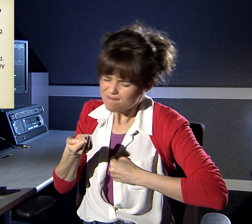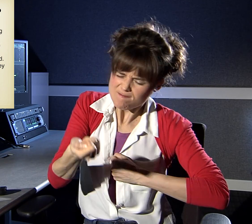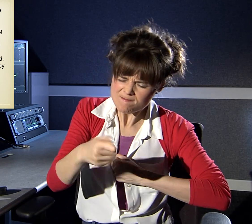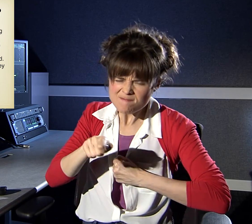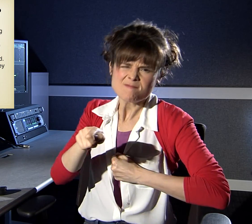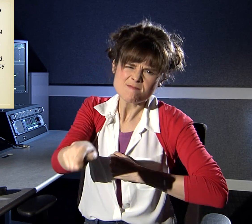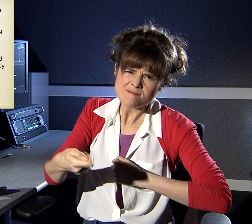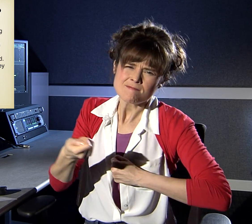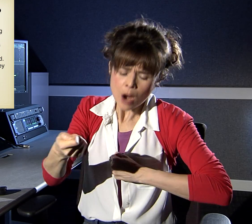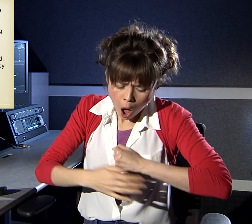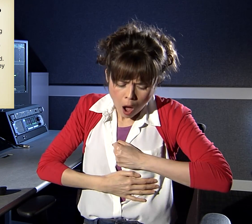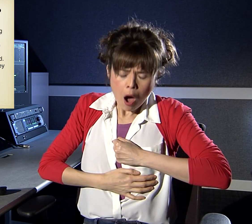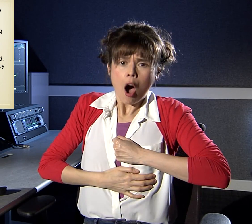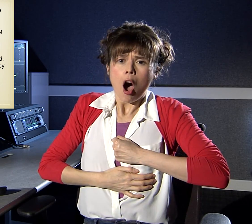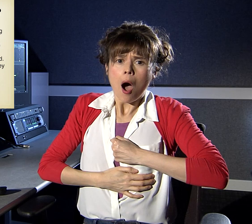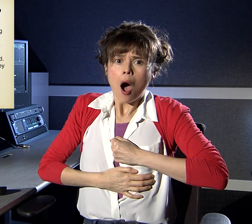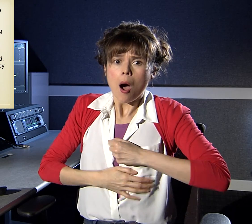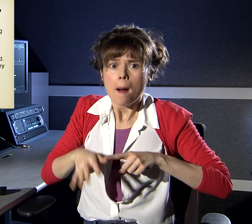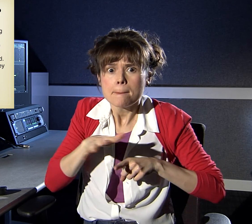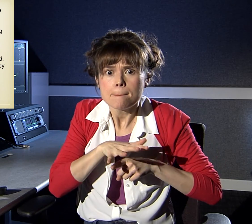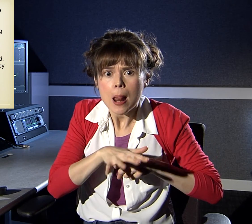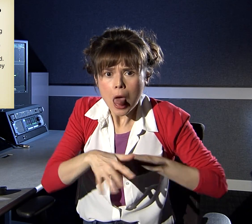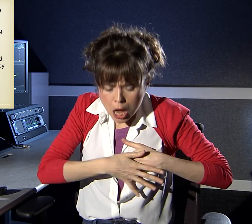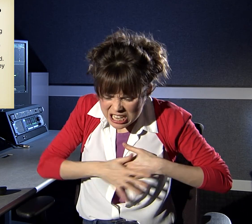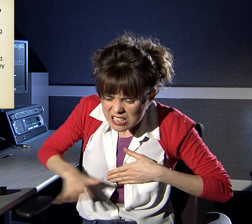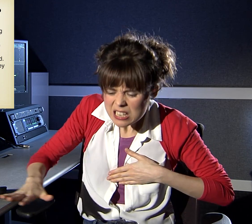with France, it means that many shall drop their